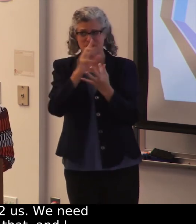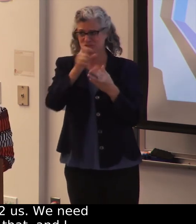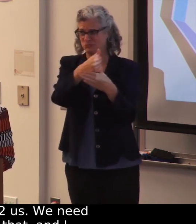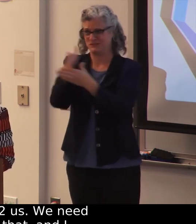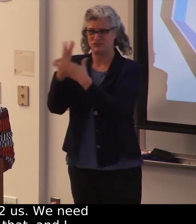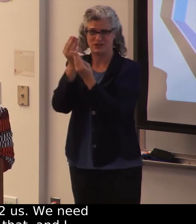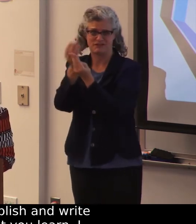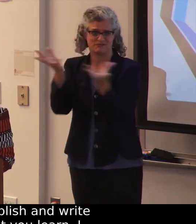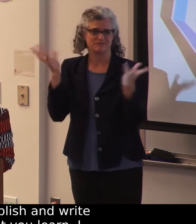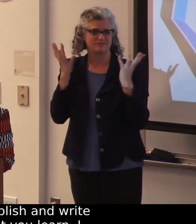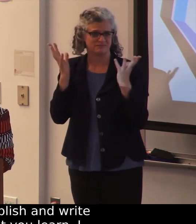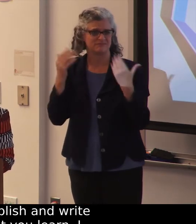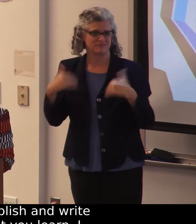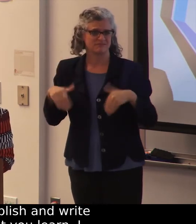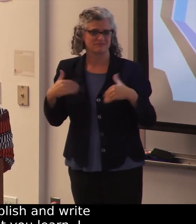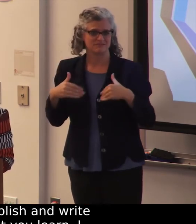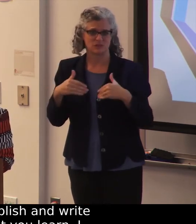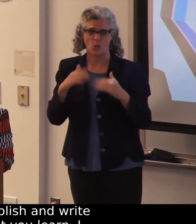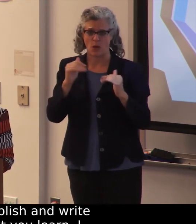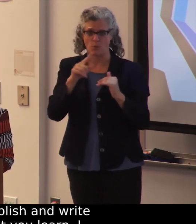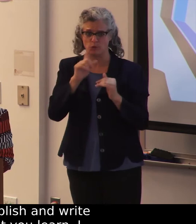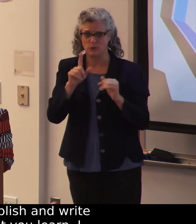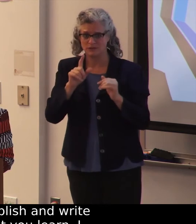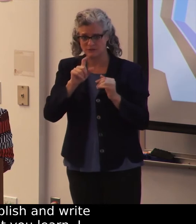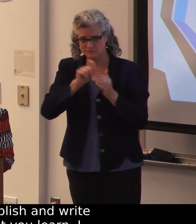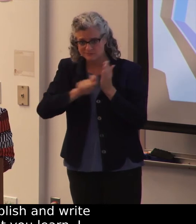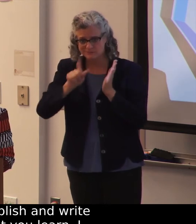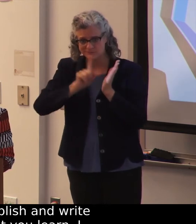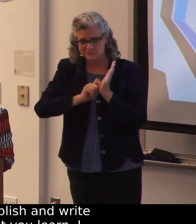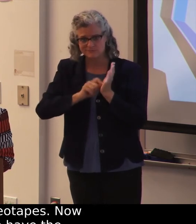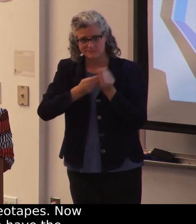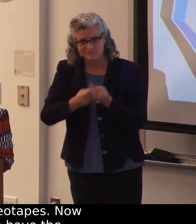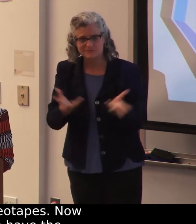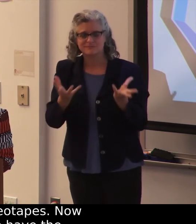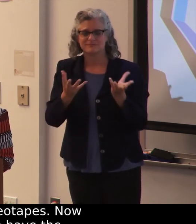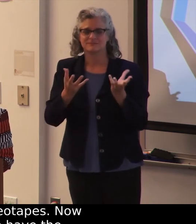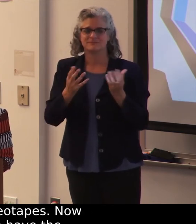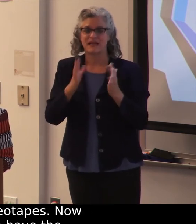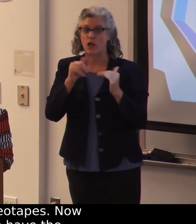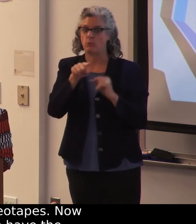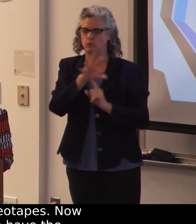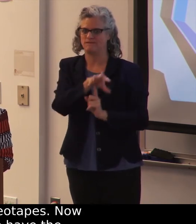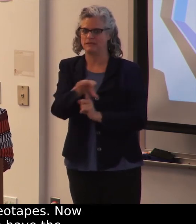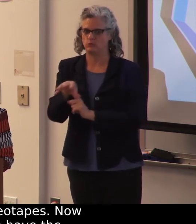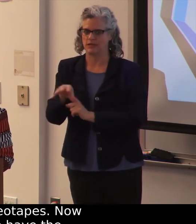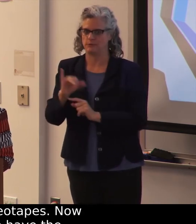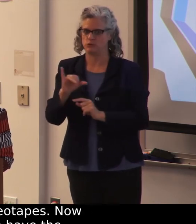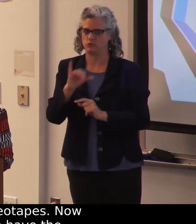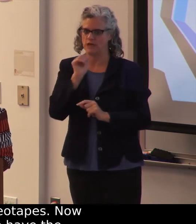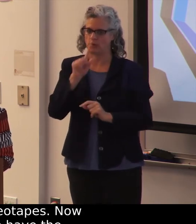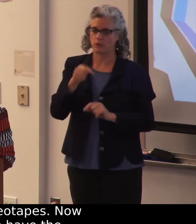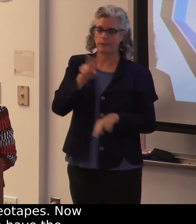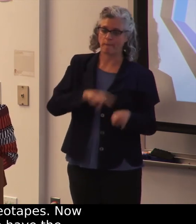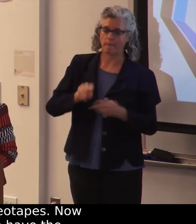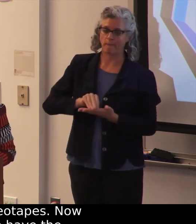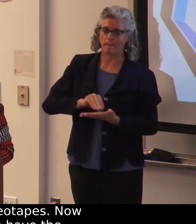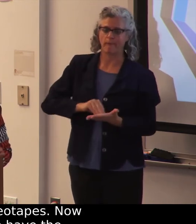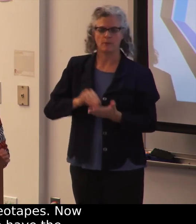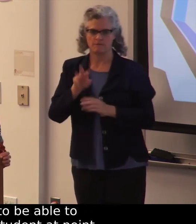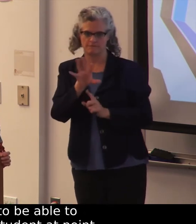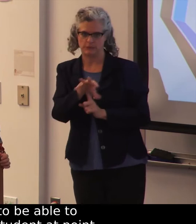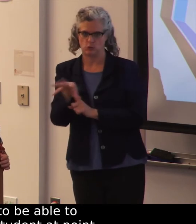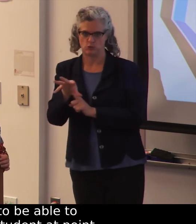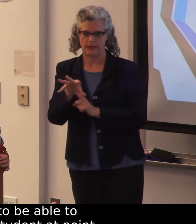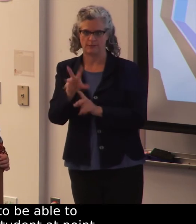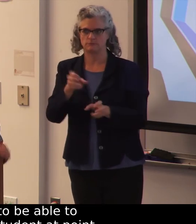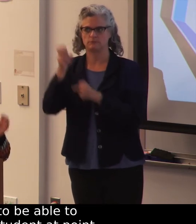you will then begin to publish and write about what you learned. I hope you're doing lots of videotapes. Okay? Now that we have the possibility